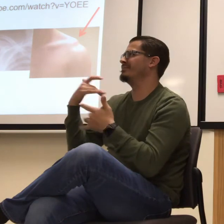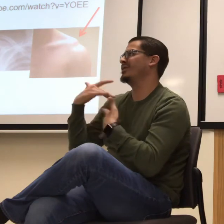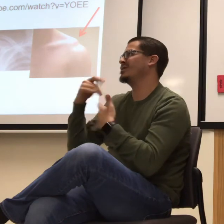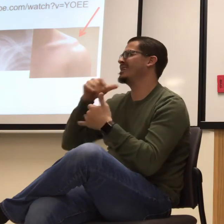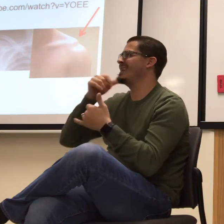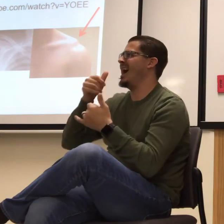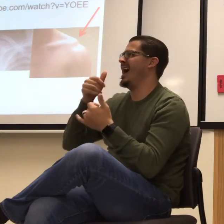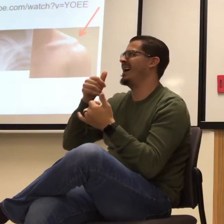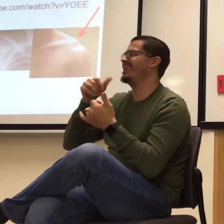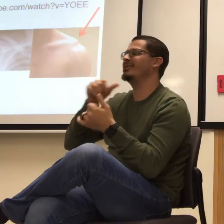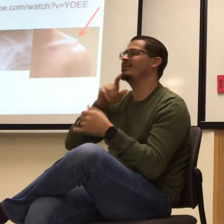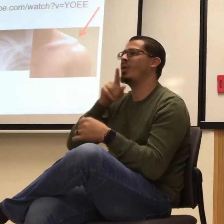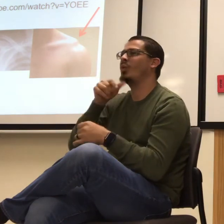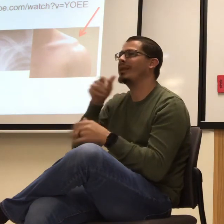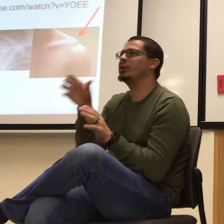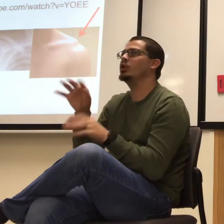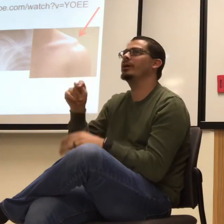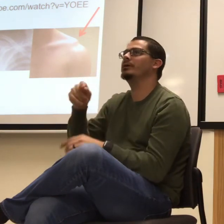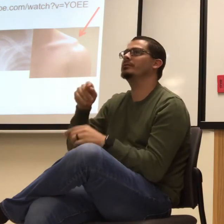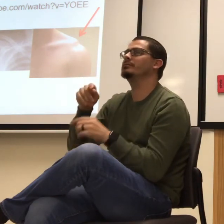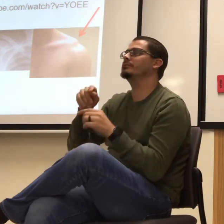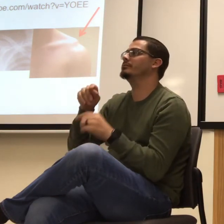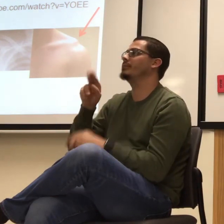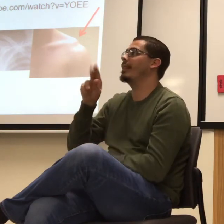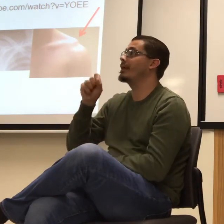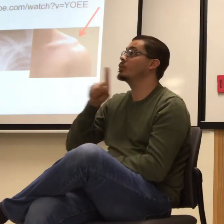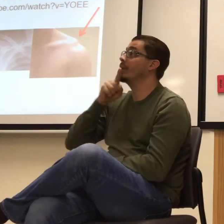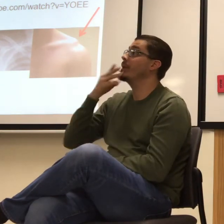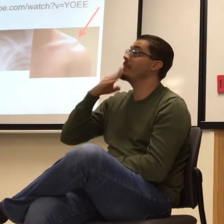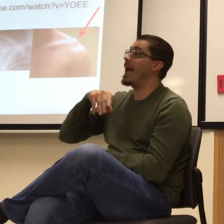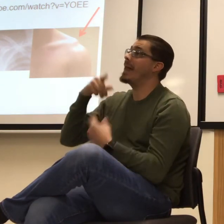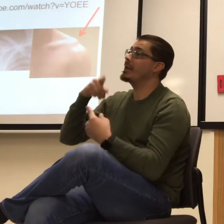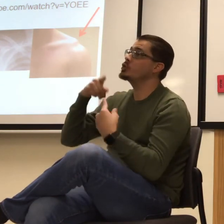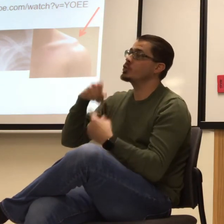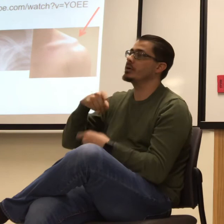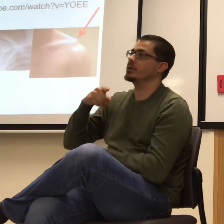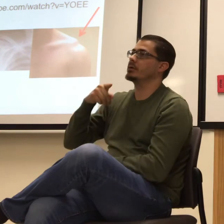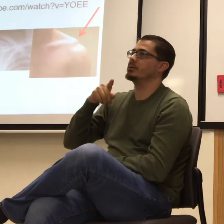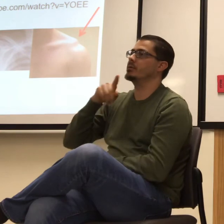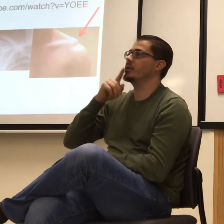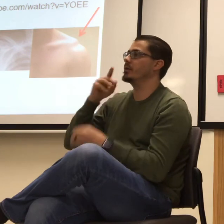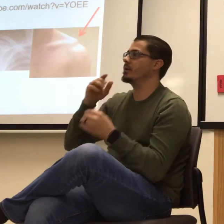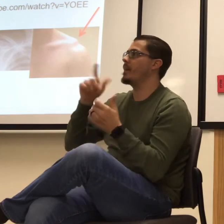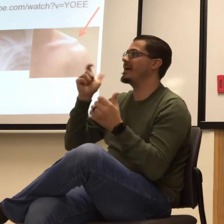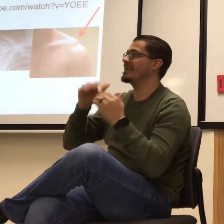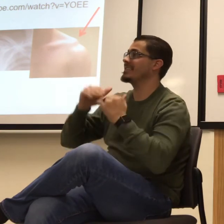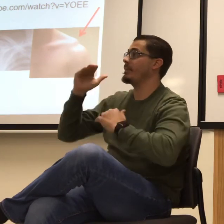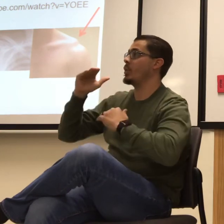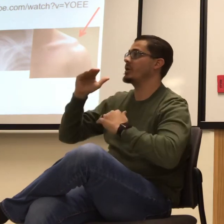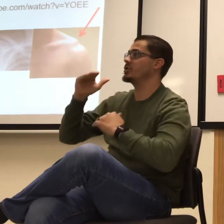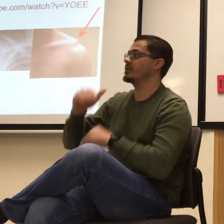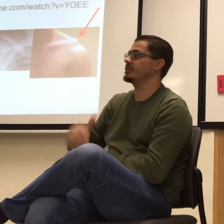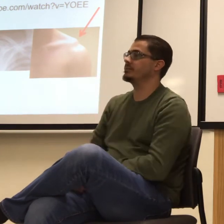resort, but you don't want to do it unless it's very severe, and it's a severe separation.